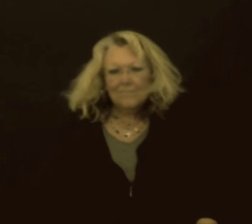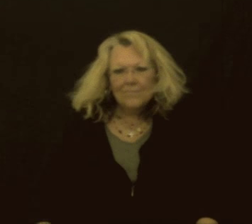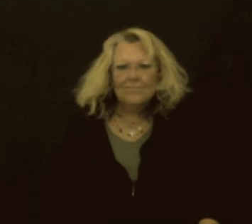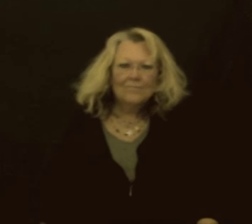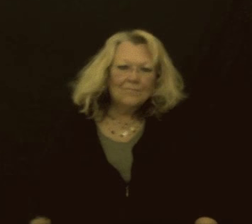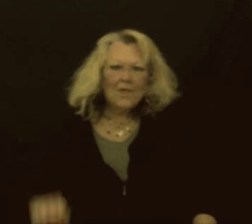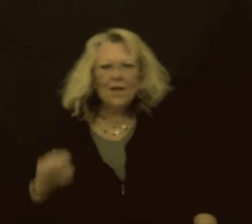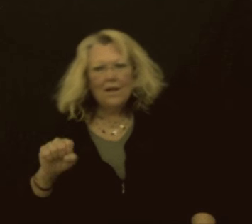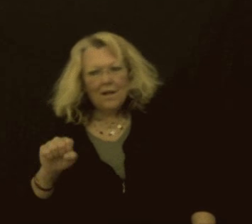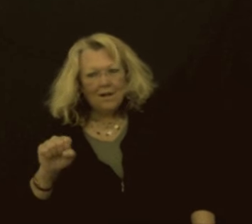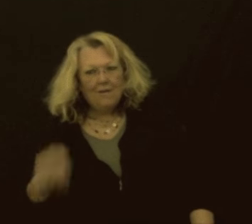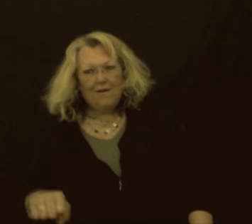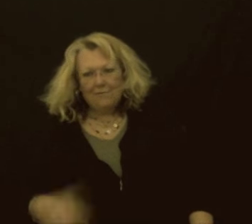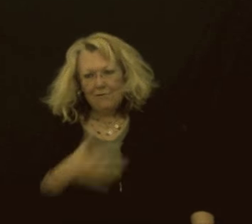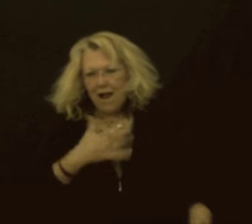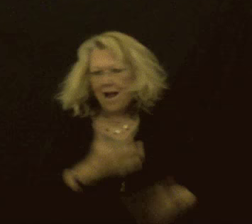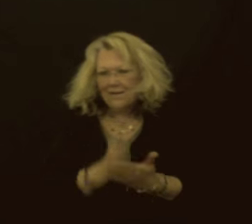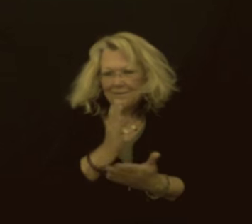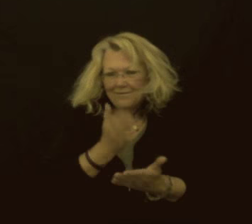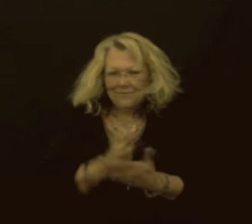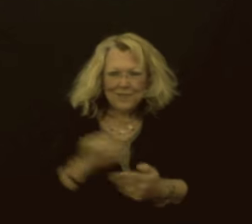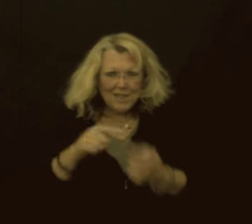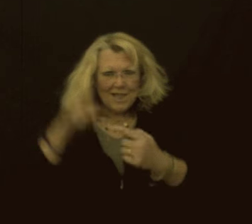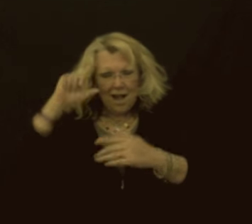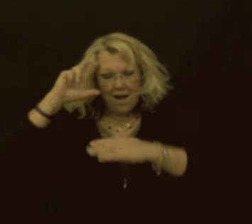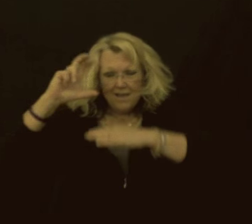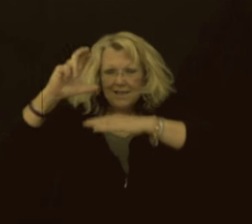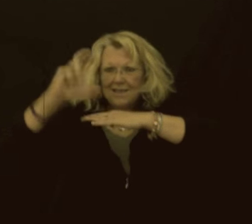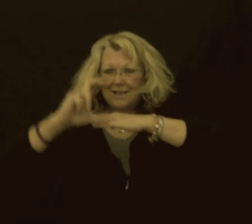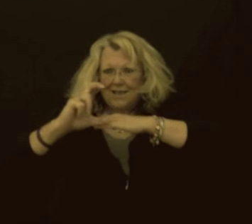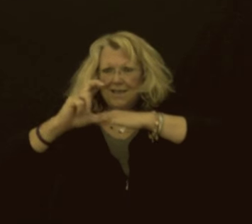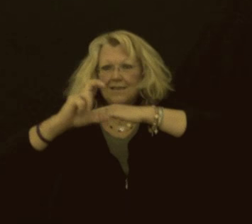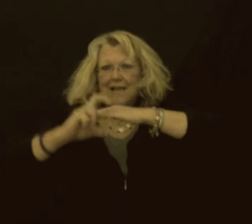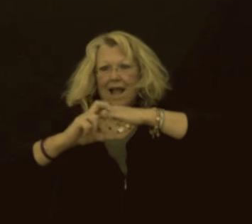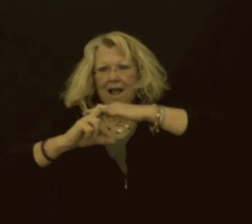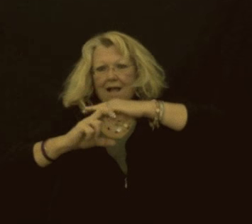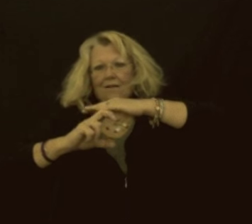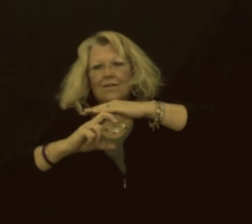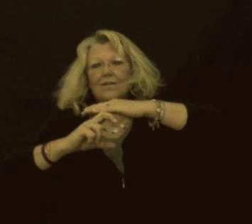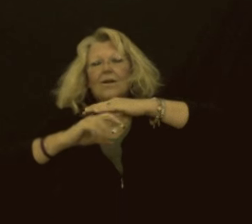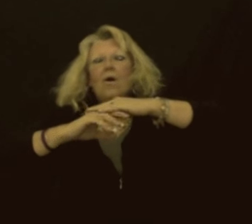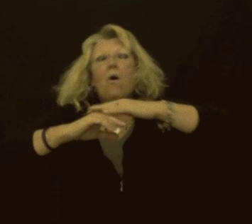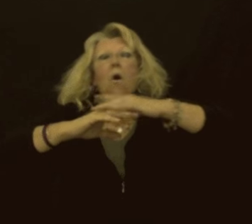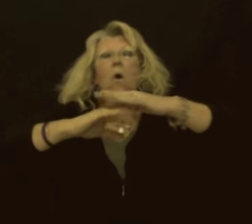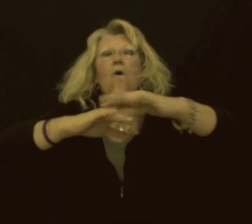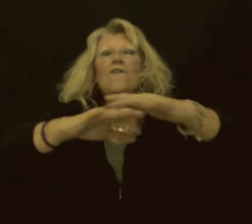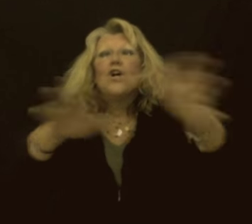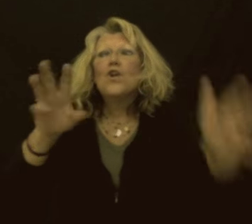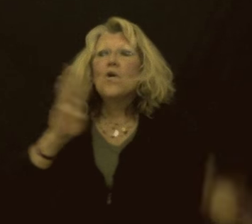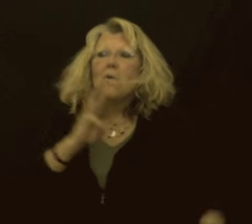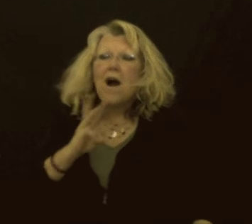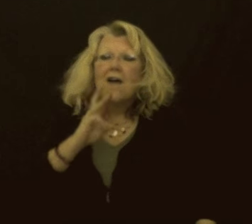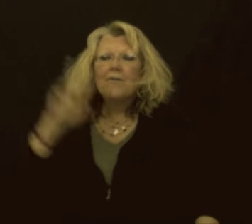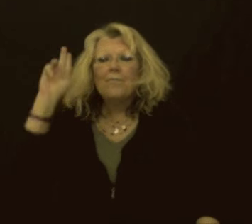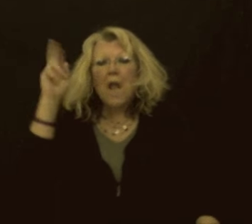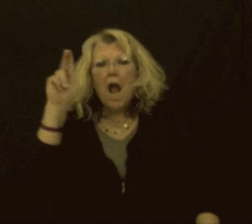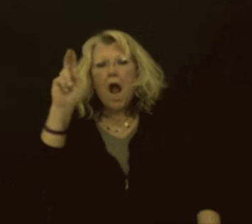We'll be feeling alright when the sun sinks down over the water.